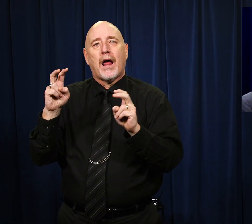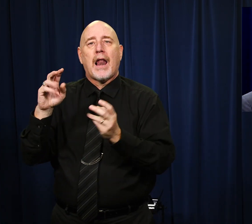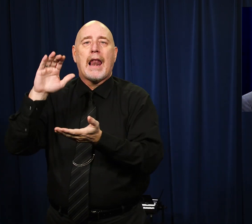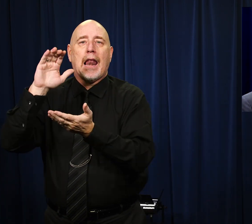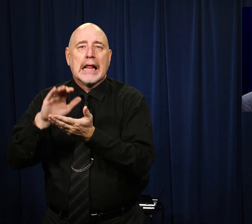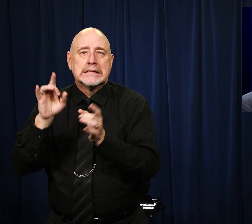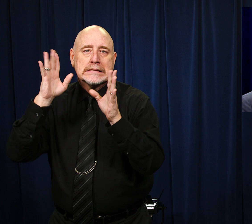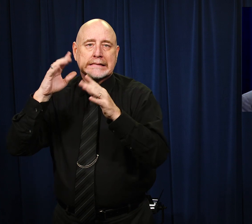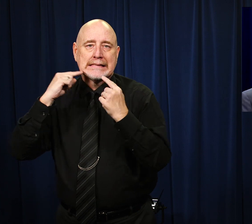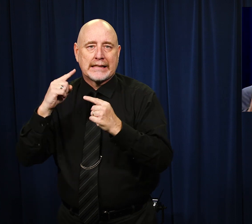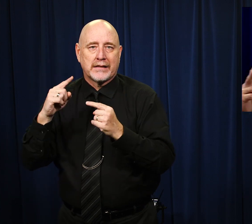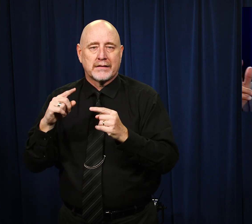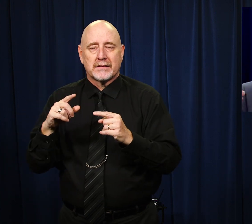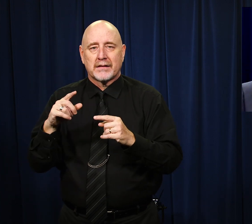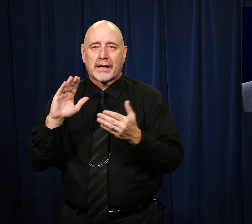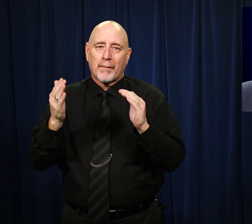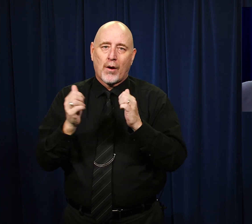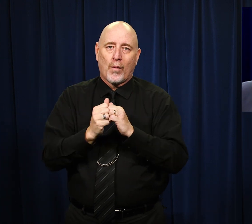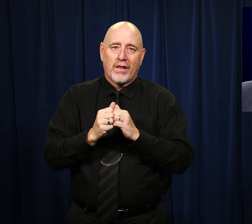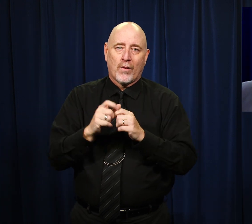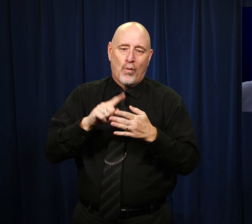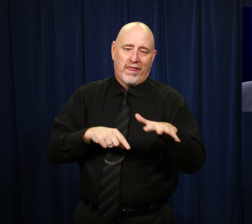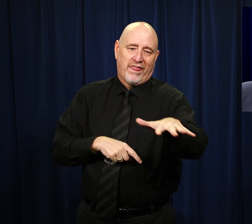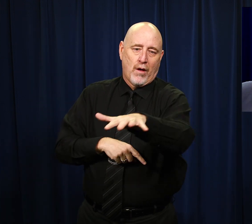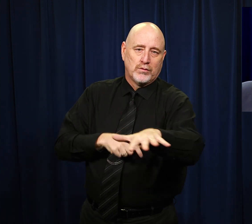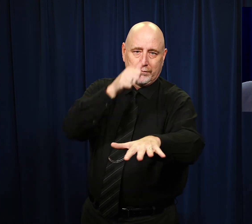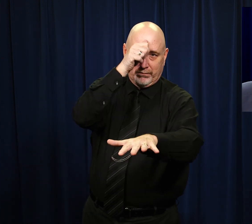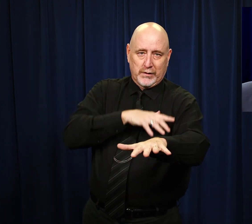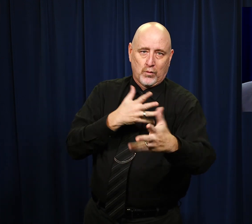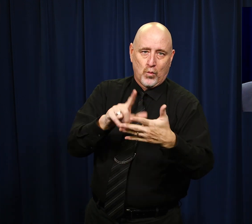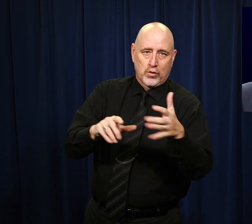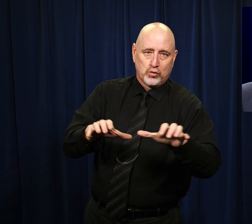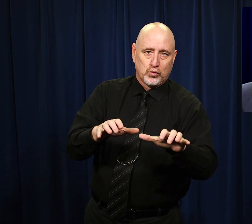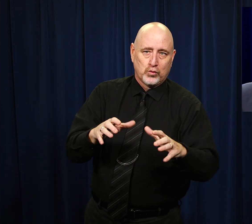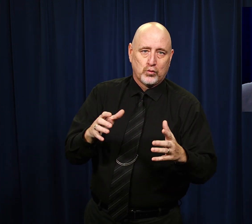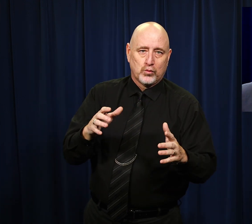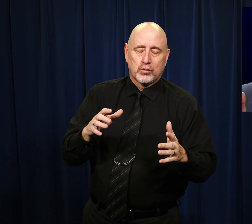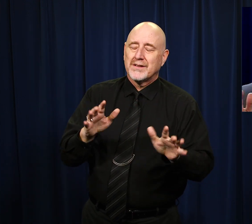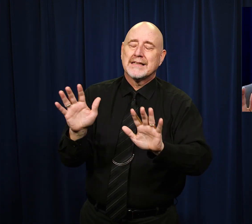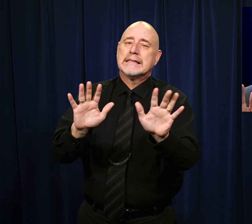will, as opposed to the greater sin out.